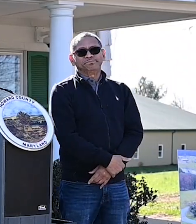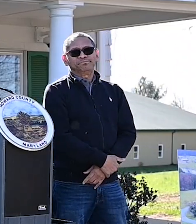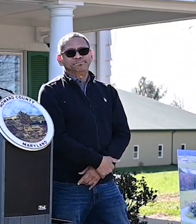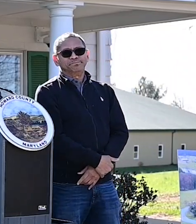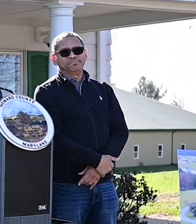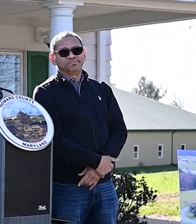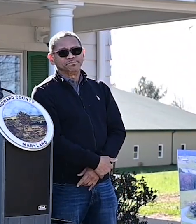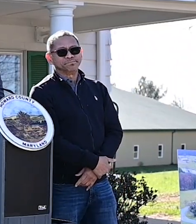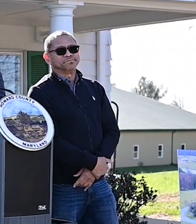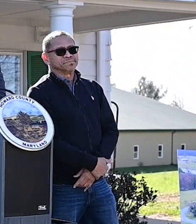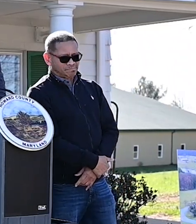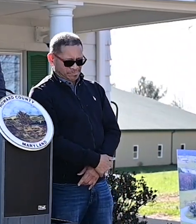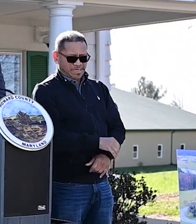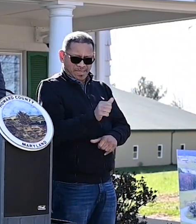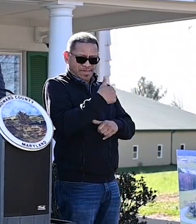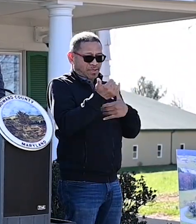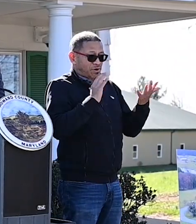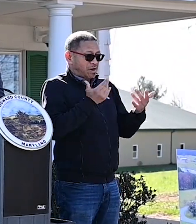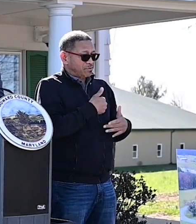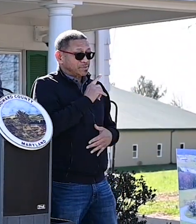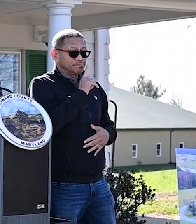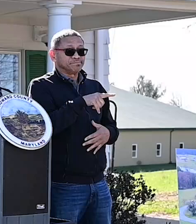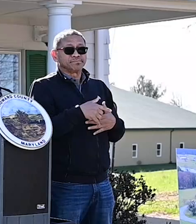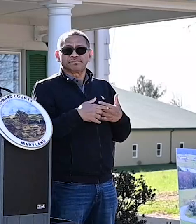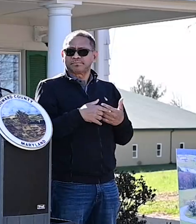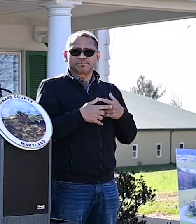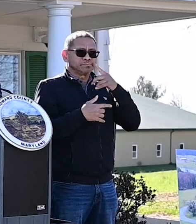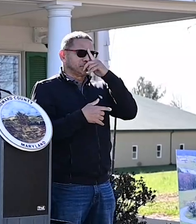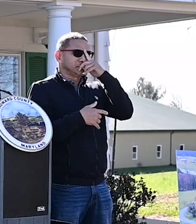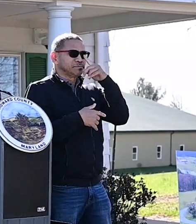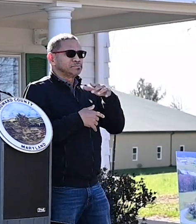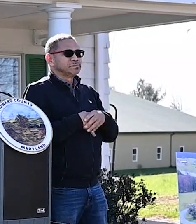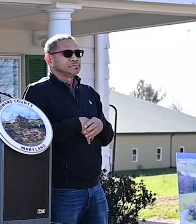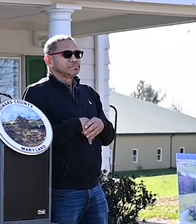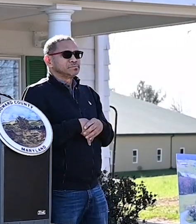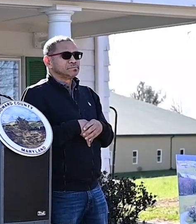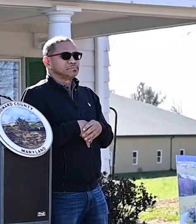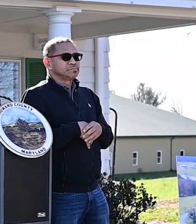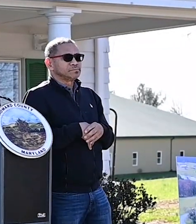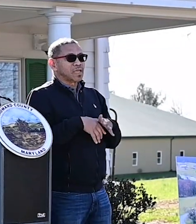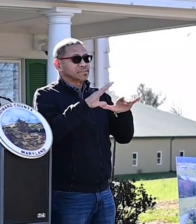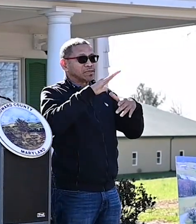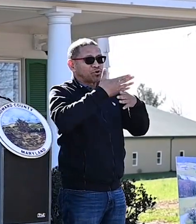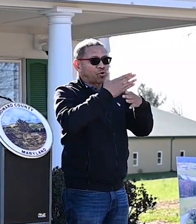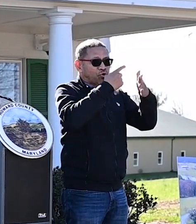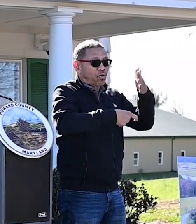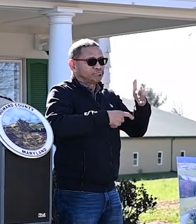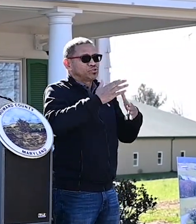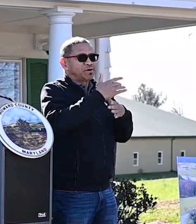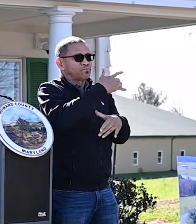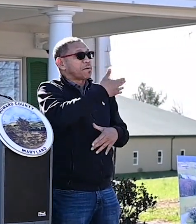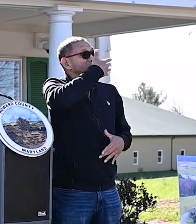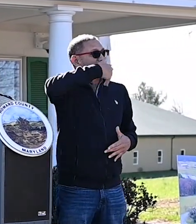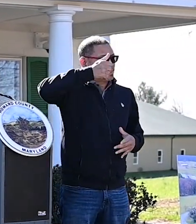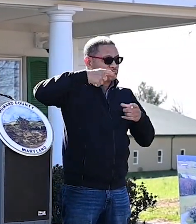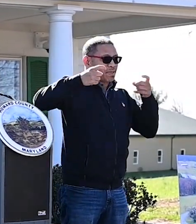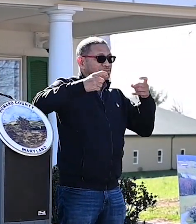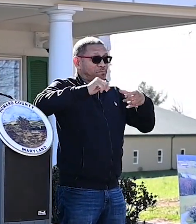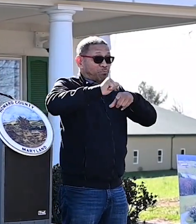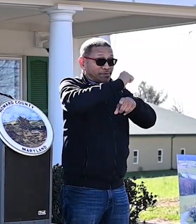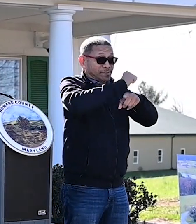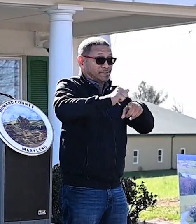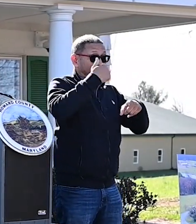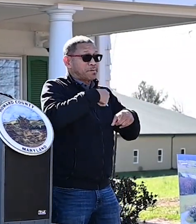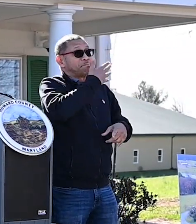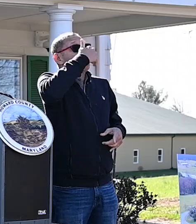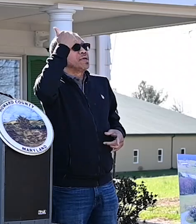Another innovative initiative is our Soil Conservation District's Agricultural Preservation Cost Share or Best Management Practice Program. And